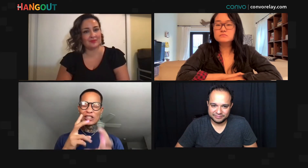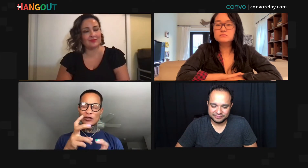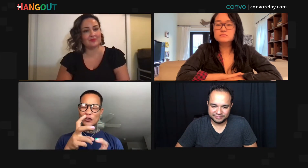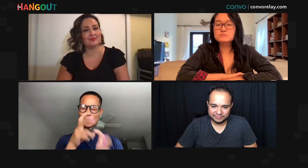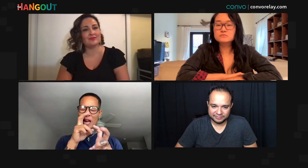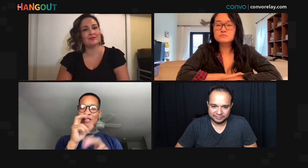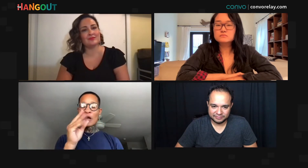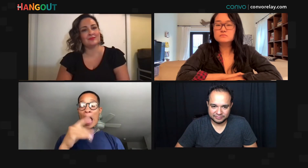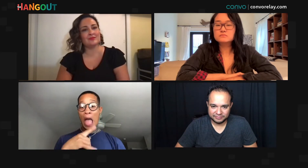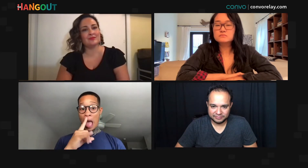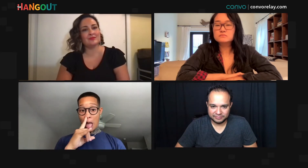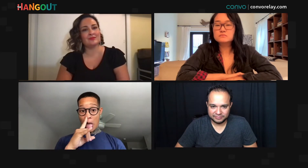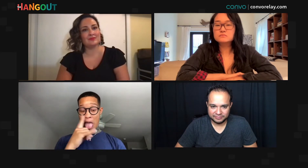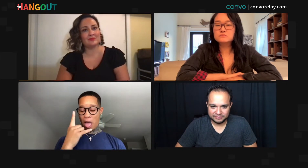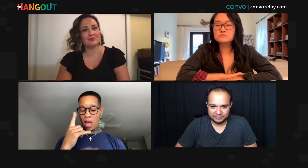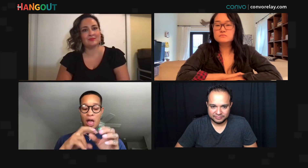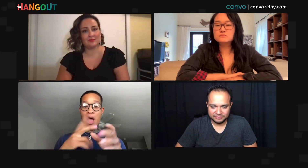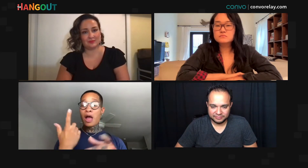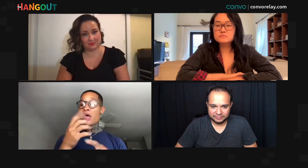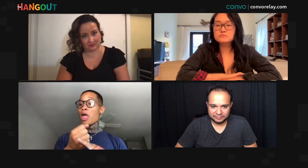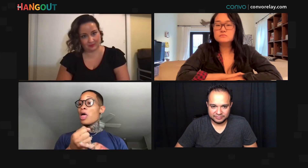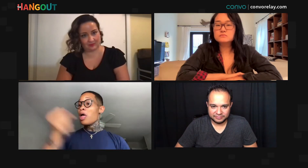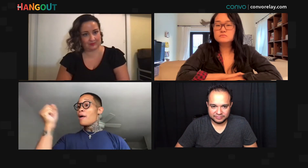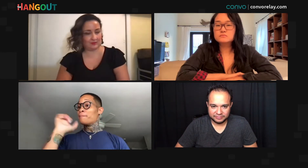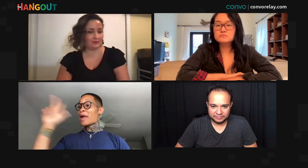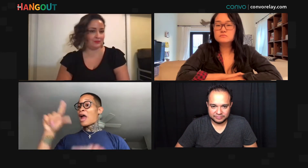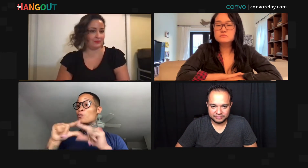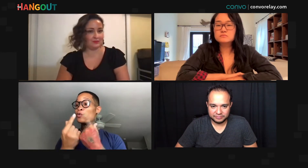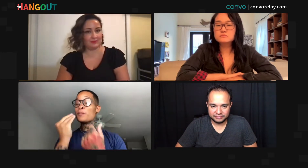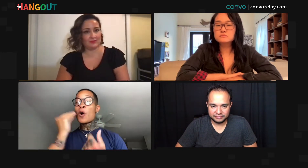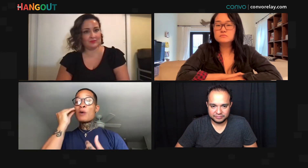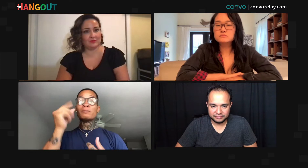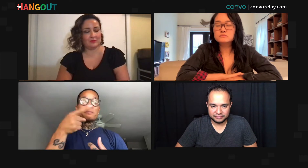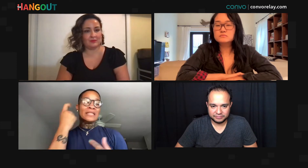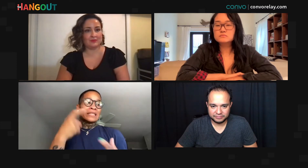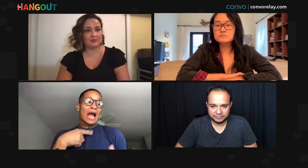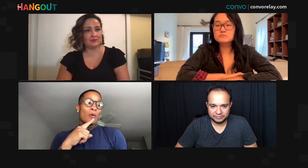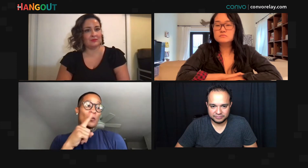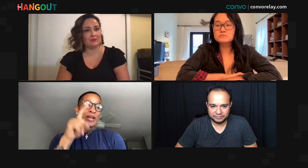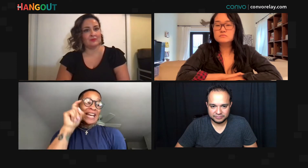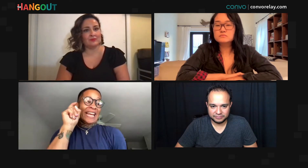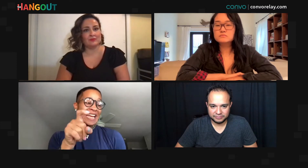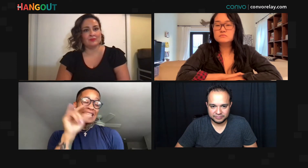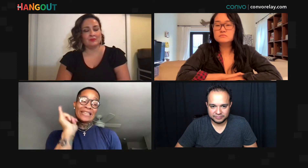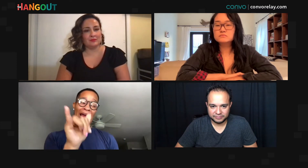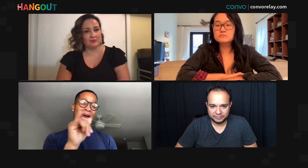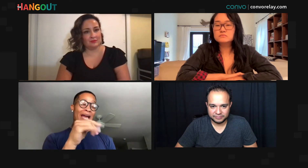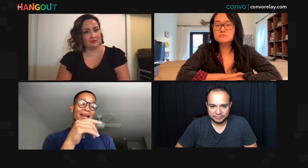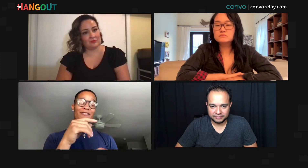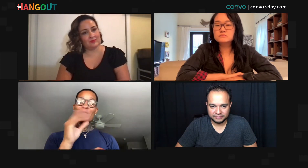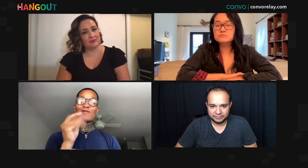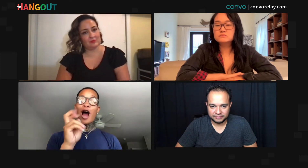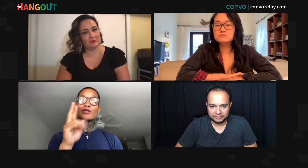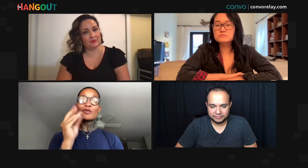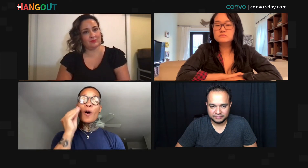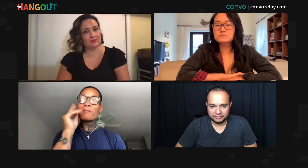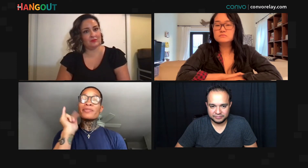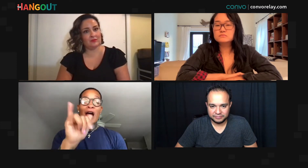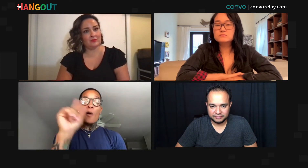my own thing. And I went in there and it was so strict. And I just, I didn't want to go back to the group